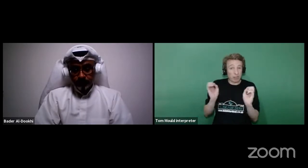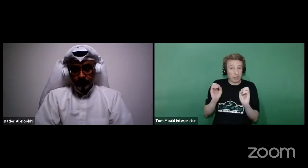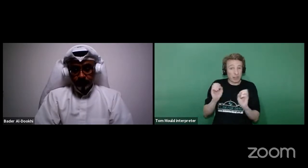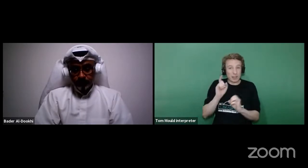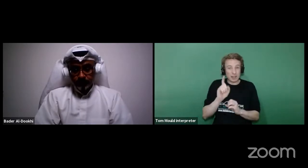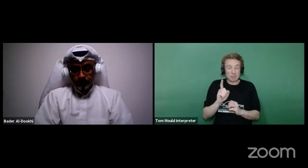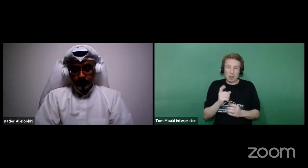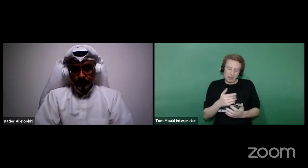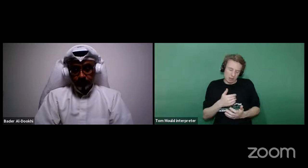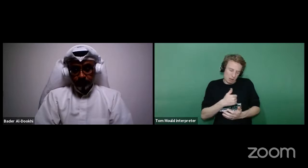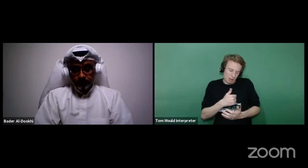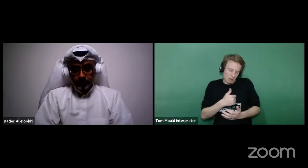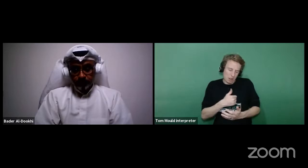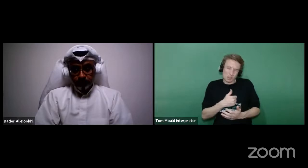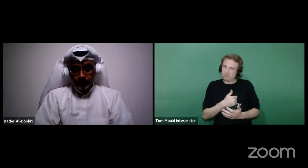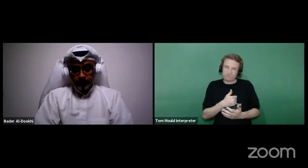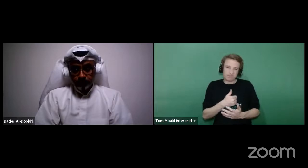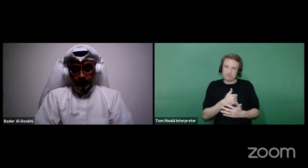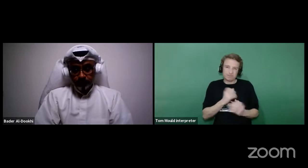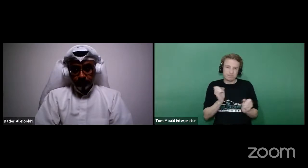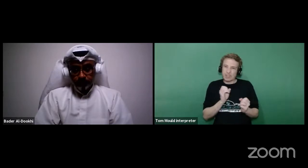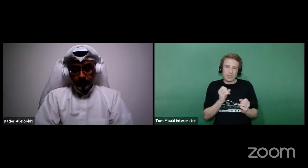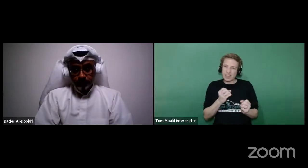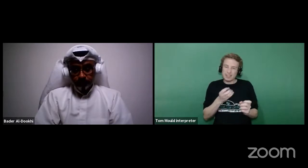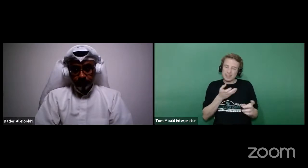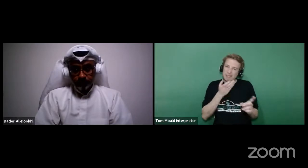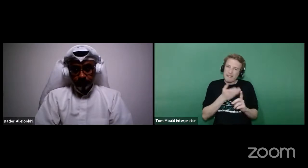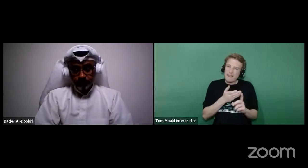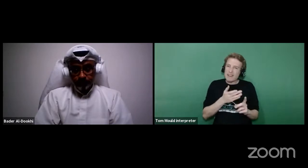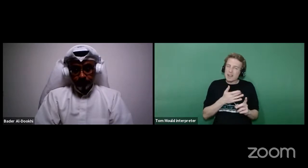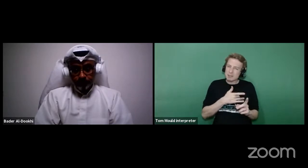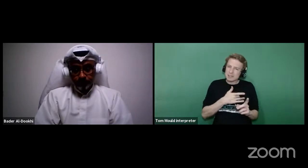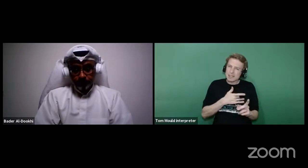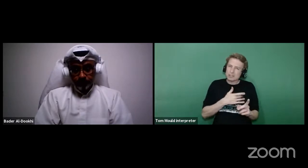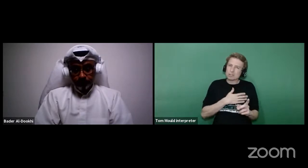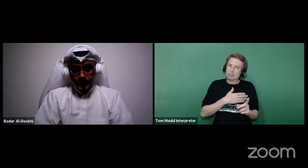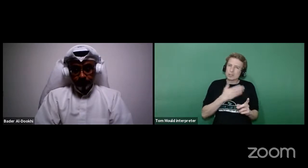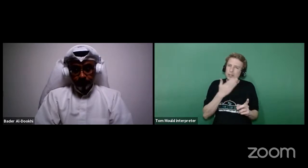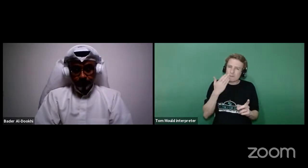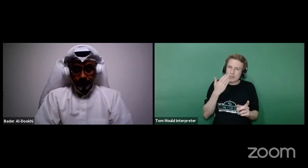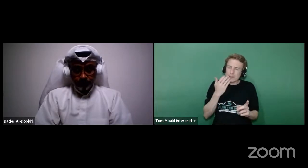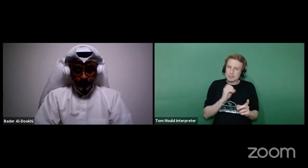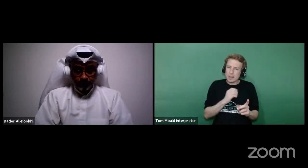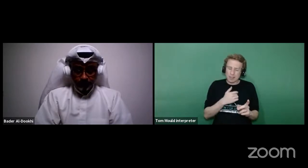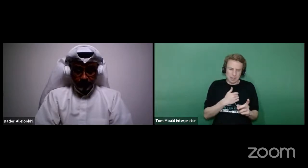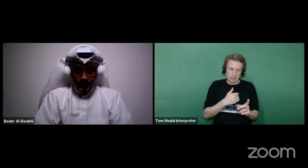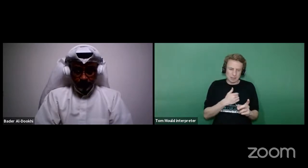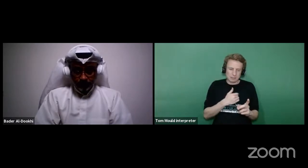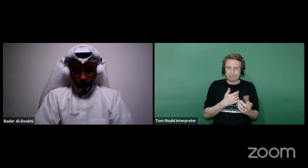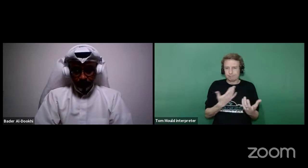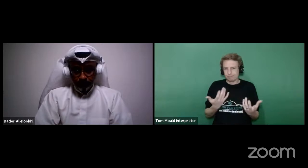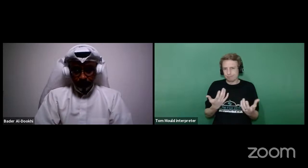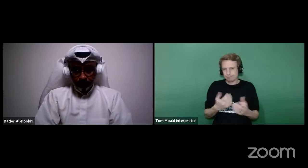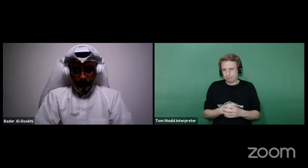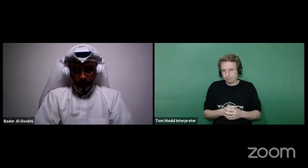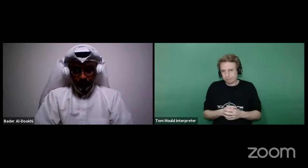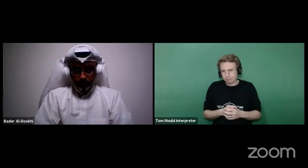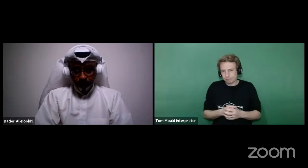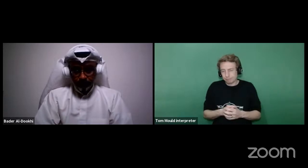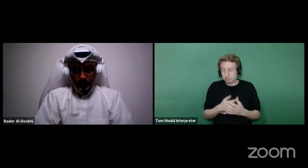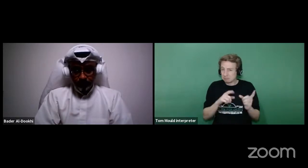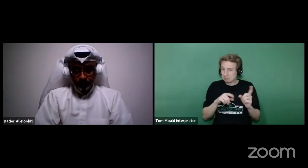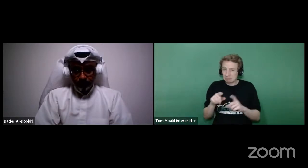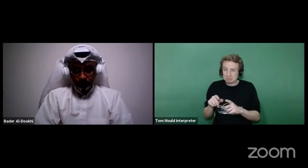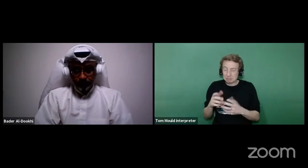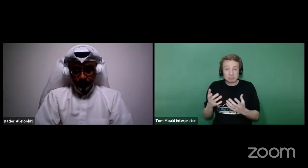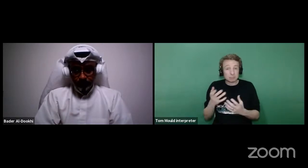fast. And when this consciousness of Allah is actualized within the individual and then